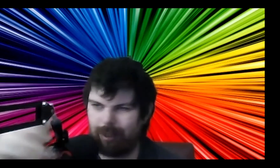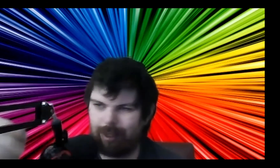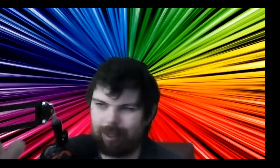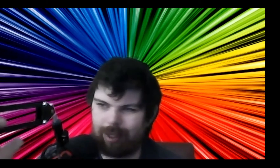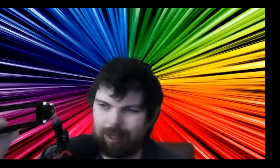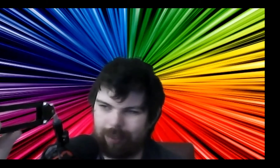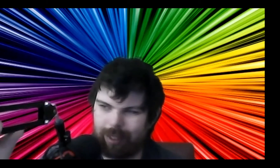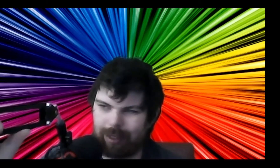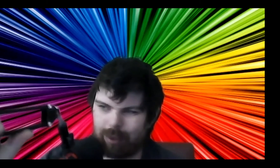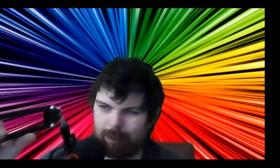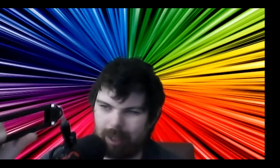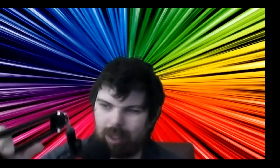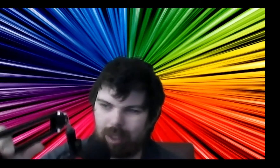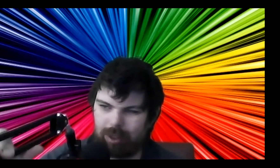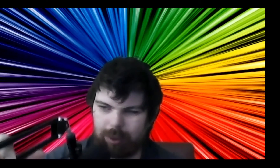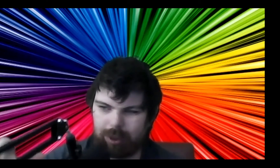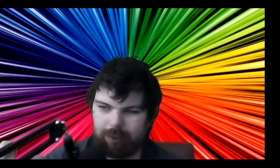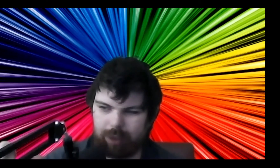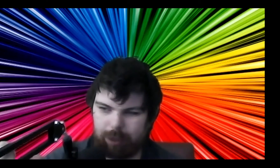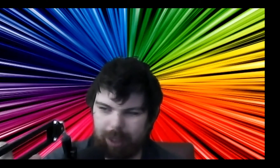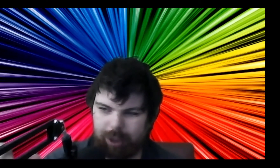you're gonna laugh at this and you might not. I used to watch Something Special